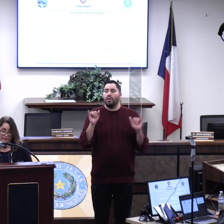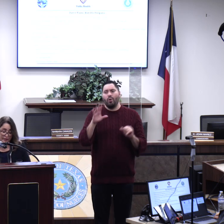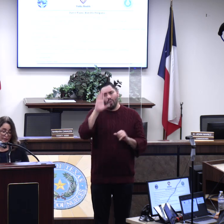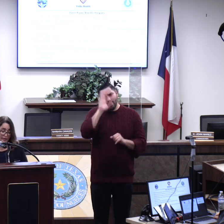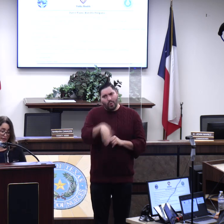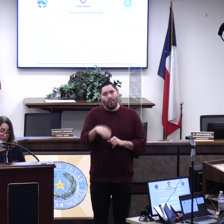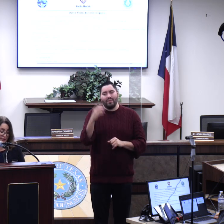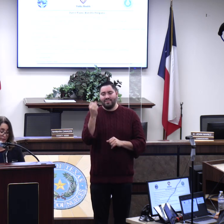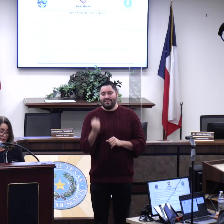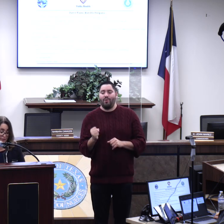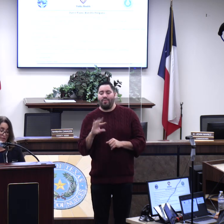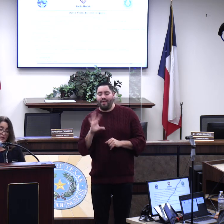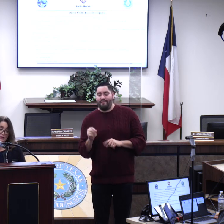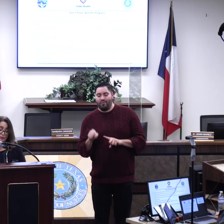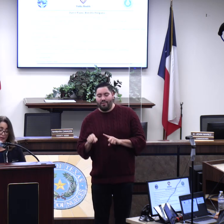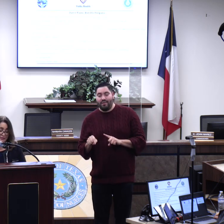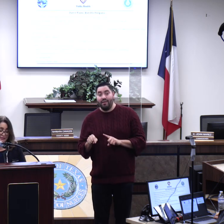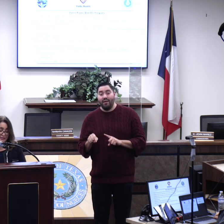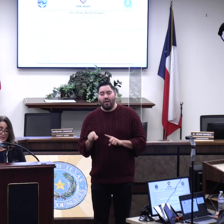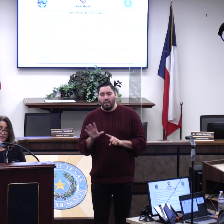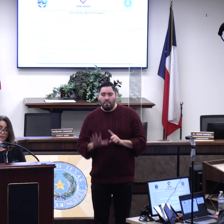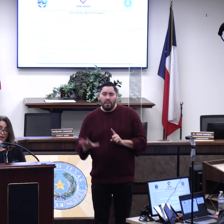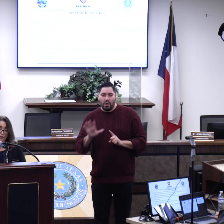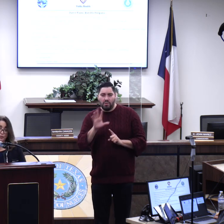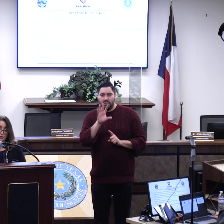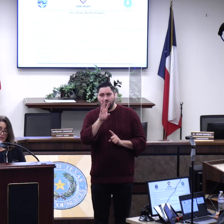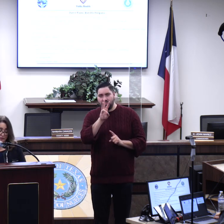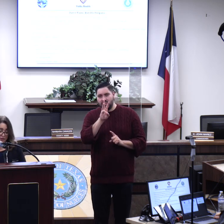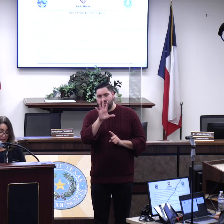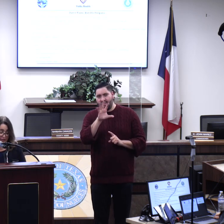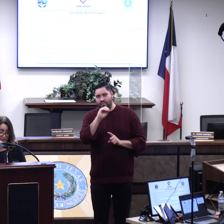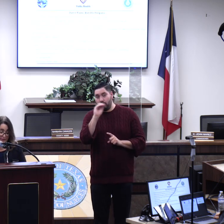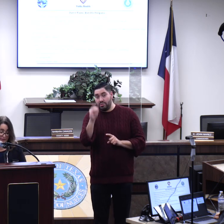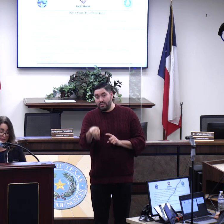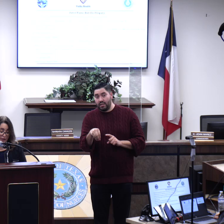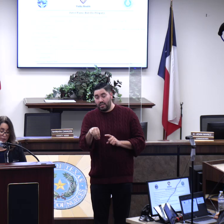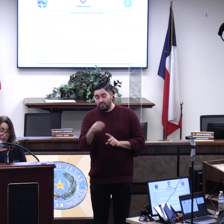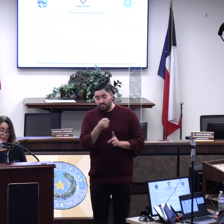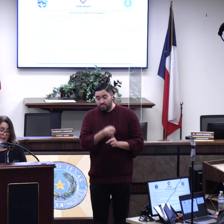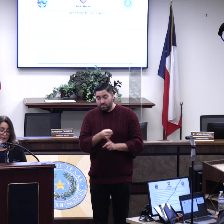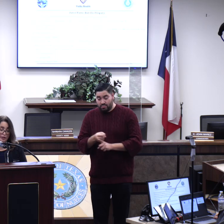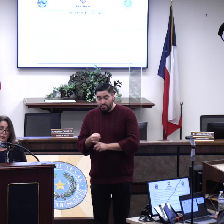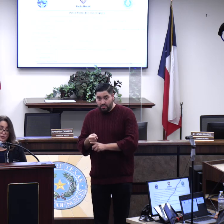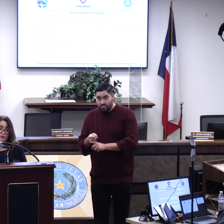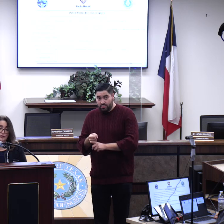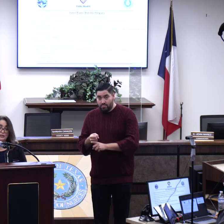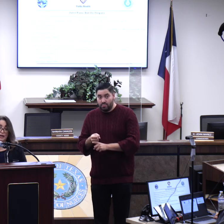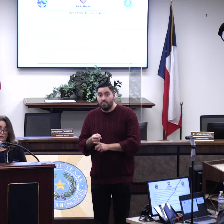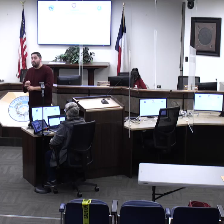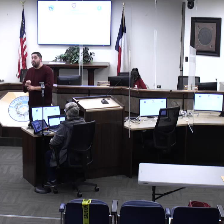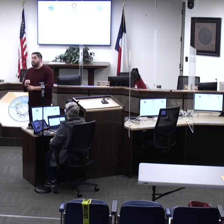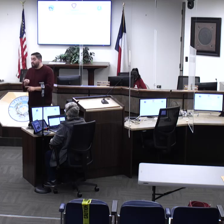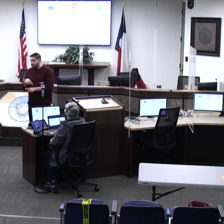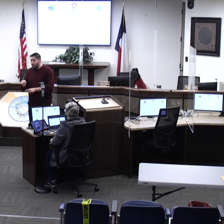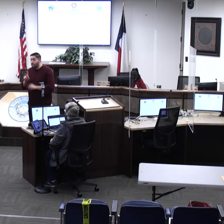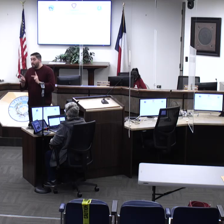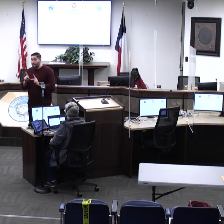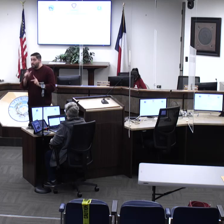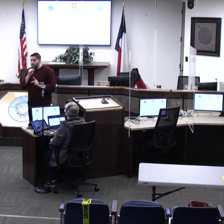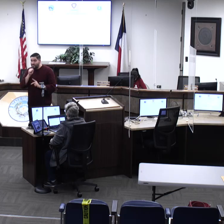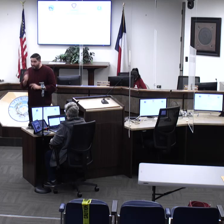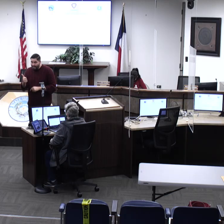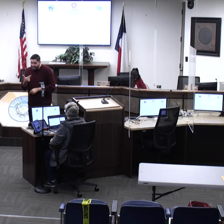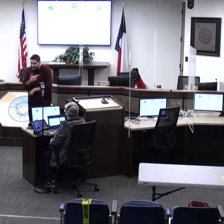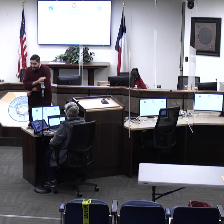South Africa numbers that about 65% of the cases were among those not vaccinated.